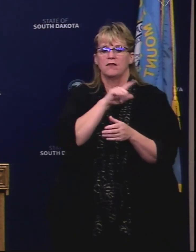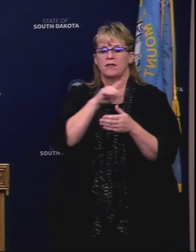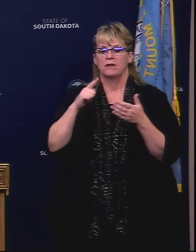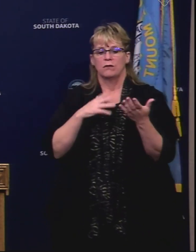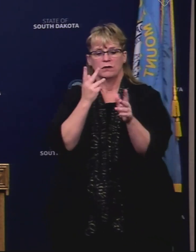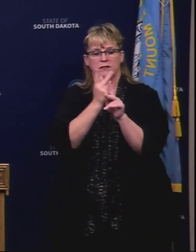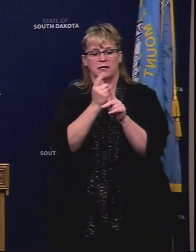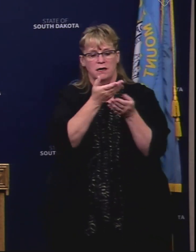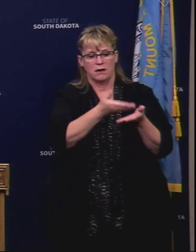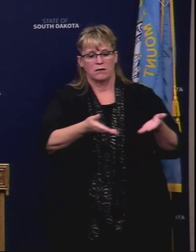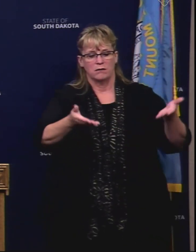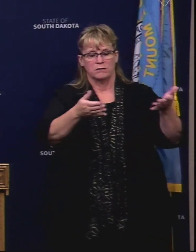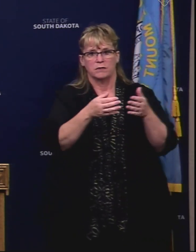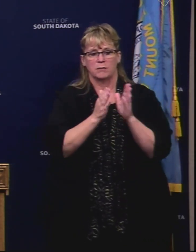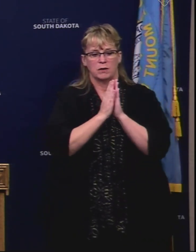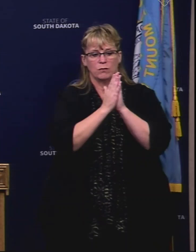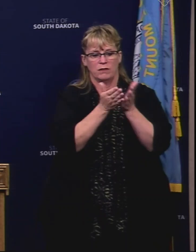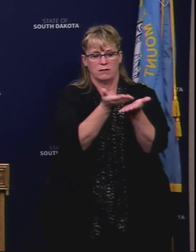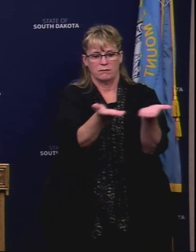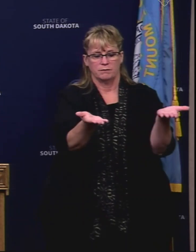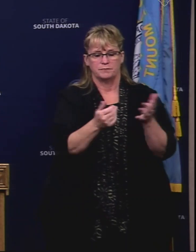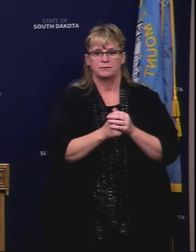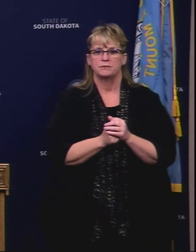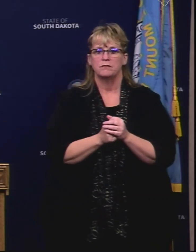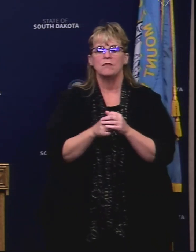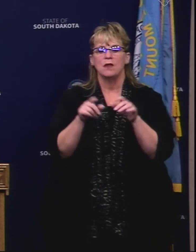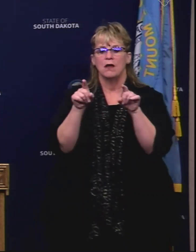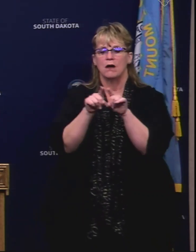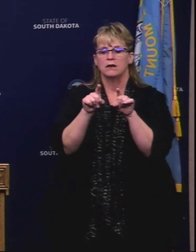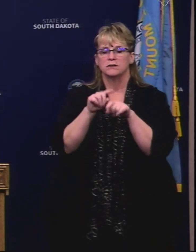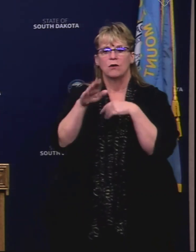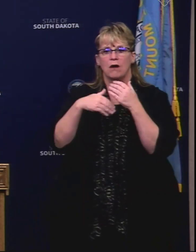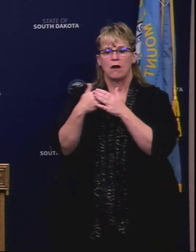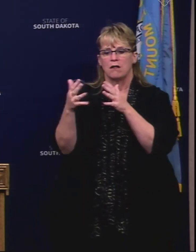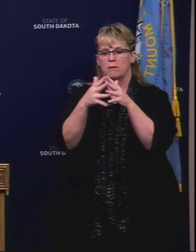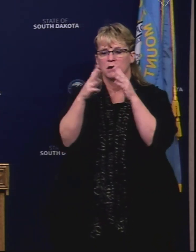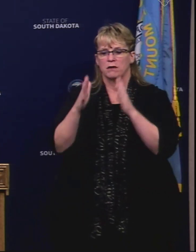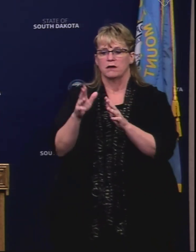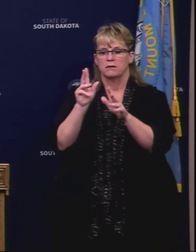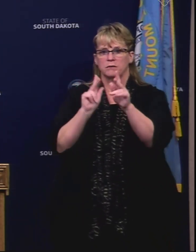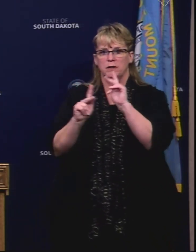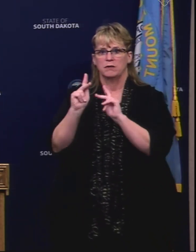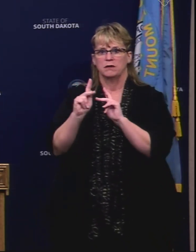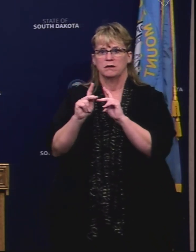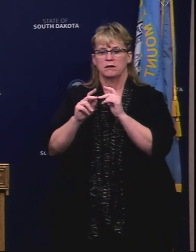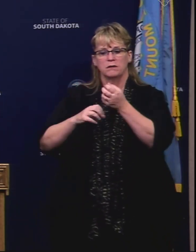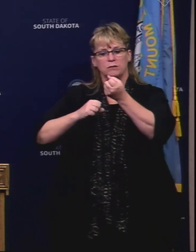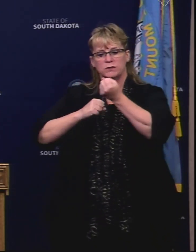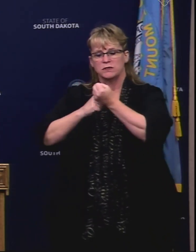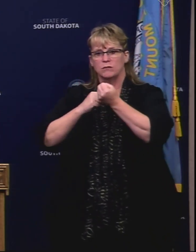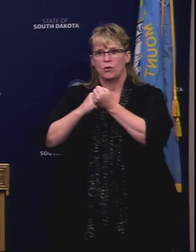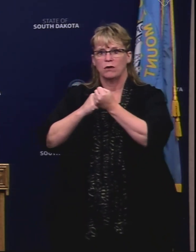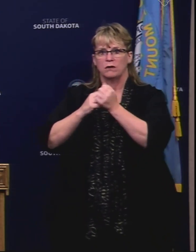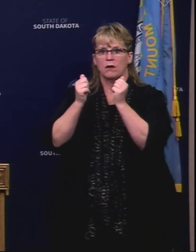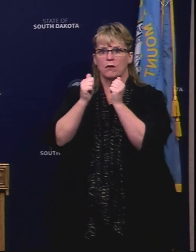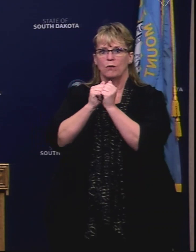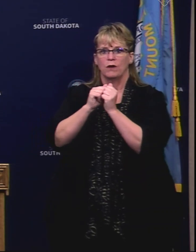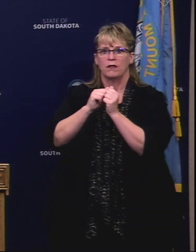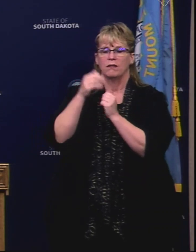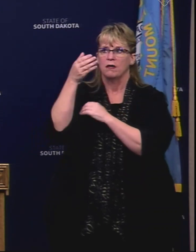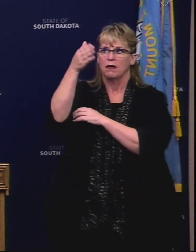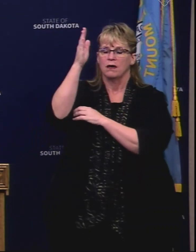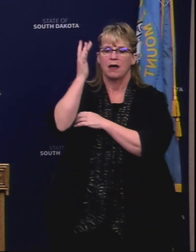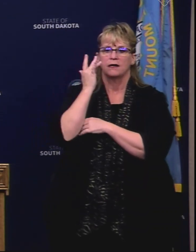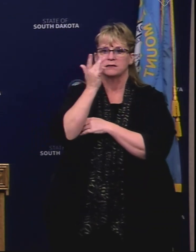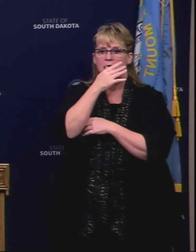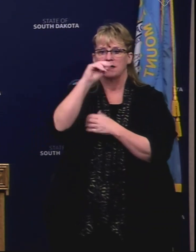comfort them and be with them. And also lift up all of our fellow Americans, that we see each other through God's eyes and give them grace.